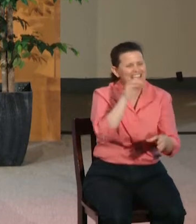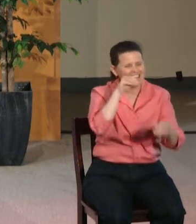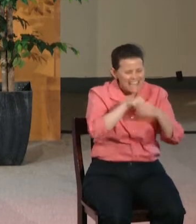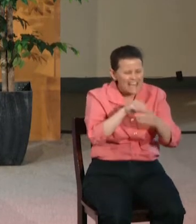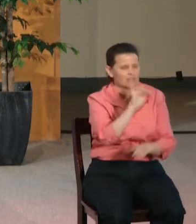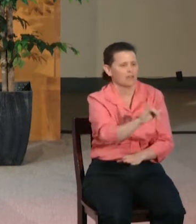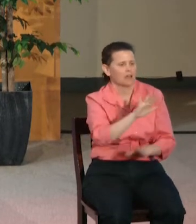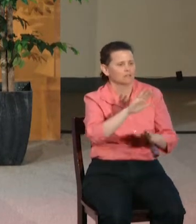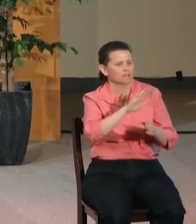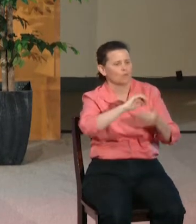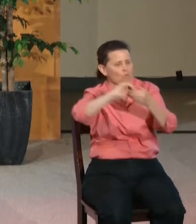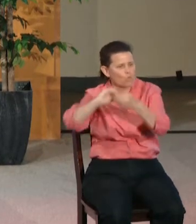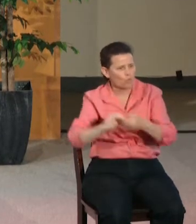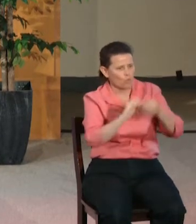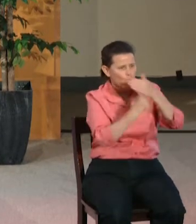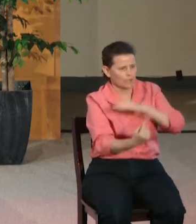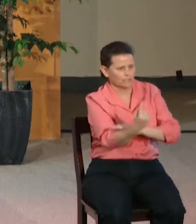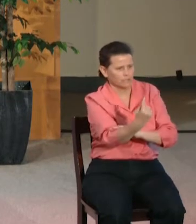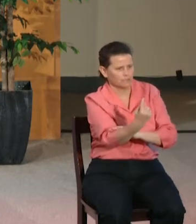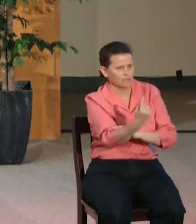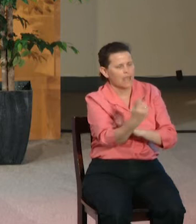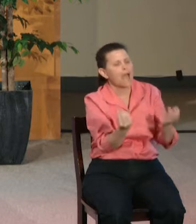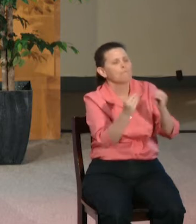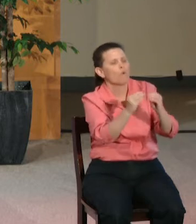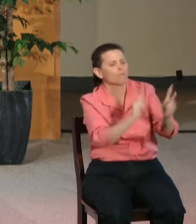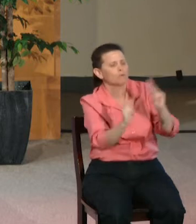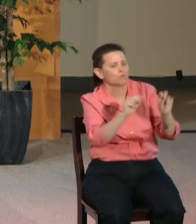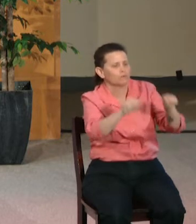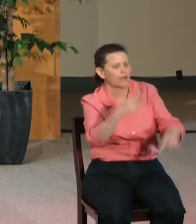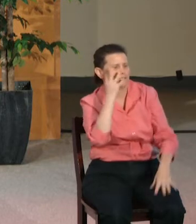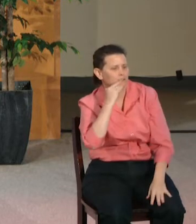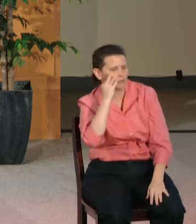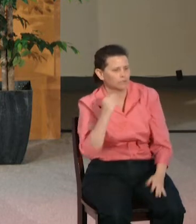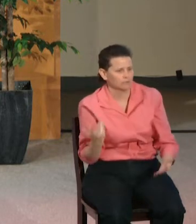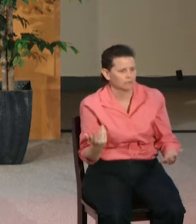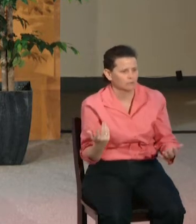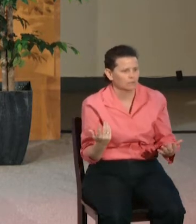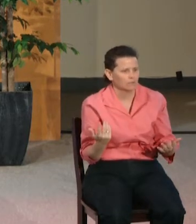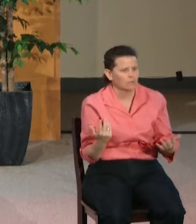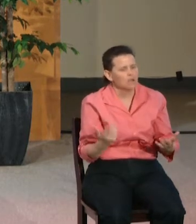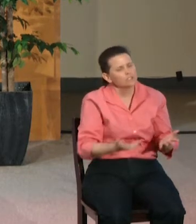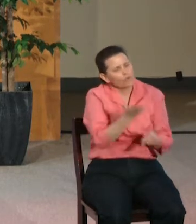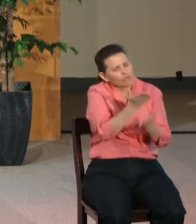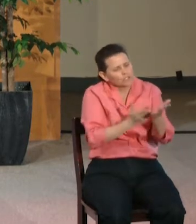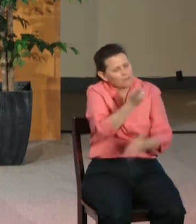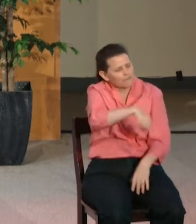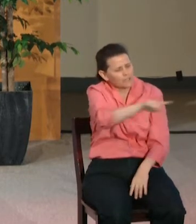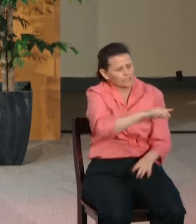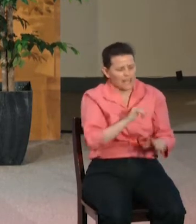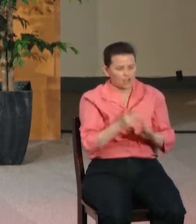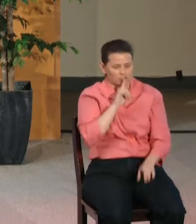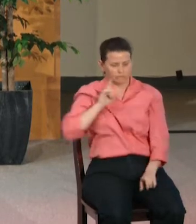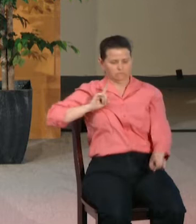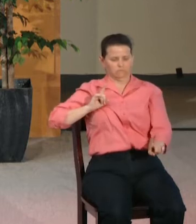oneness shines a little brighter. So each one of us that are trying to hold ourselves out from the oneness and everything, the oneness just keeps